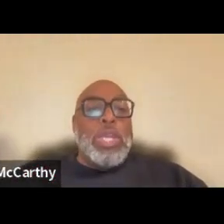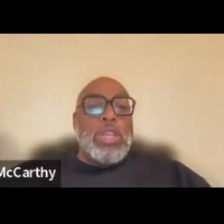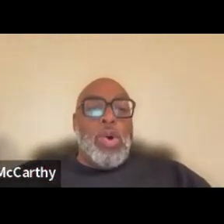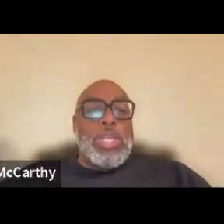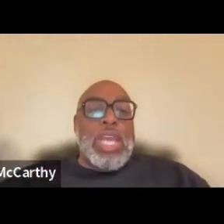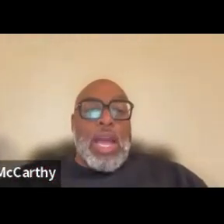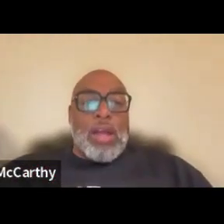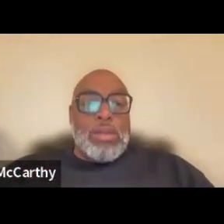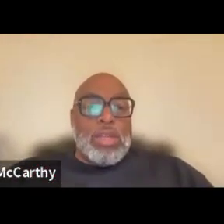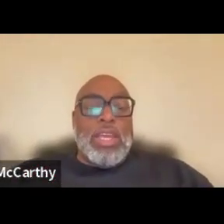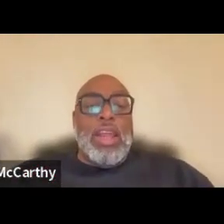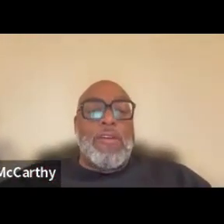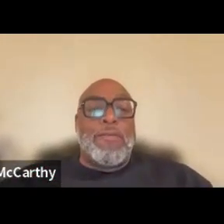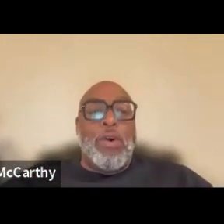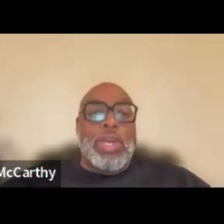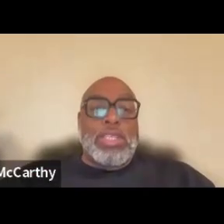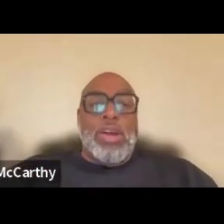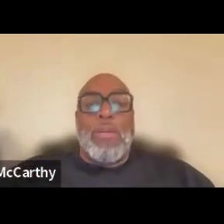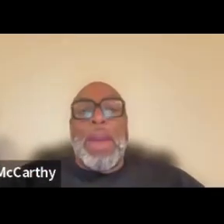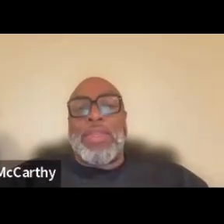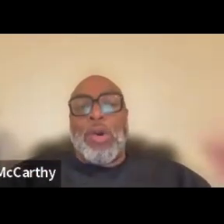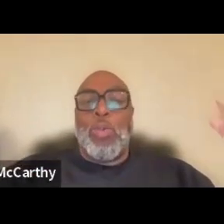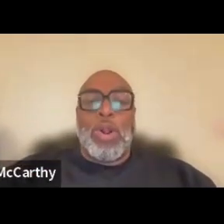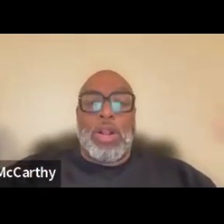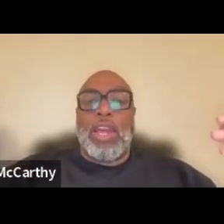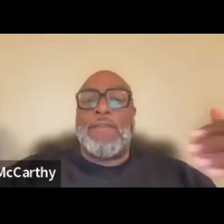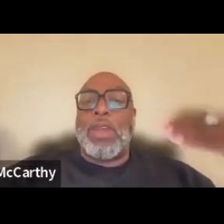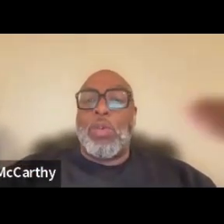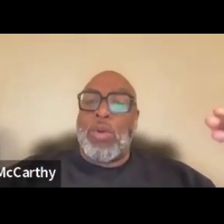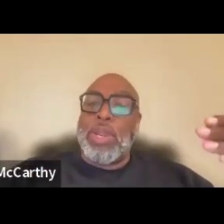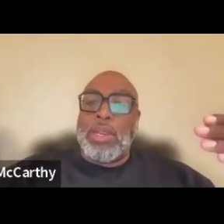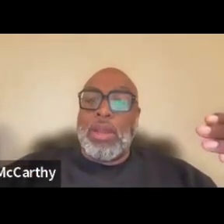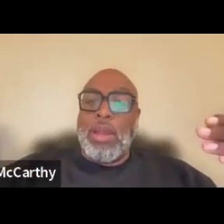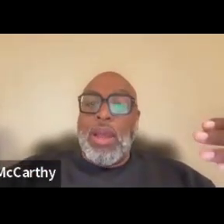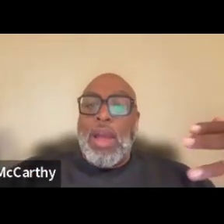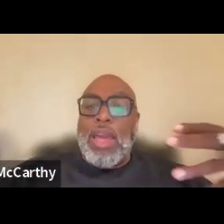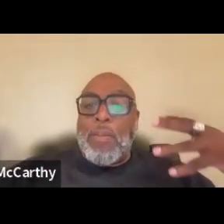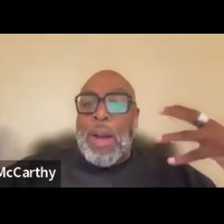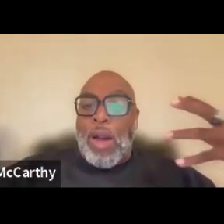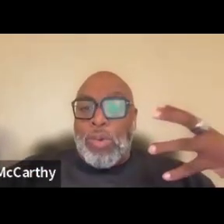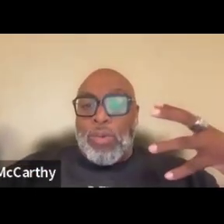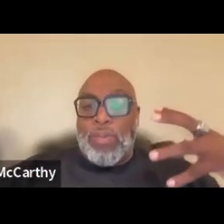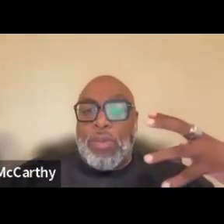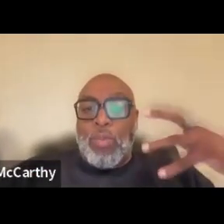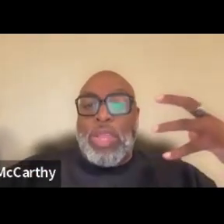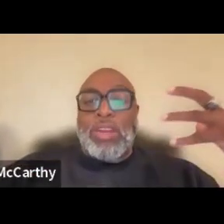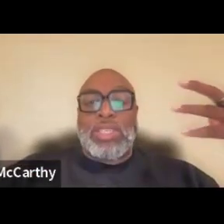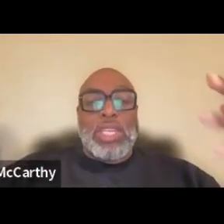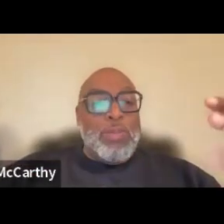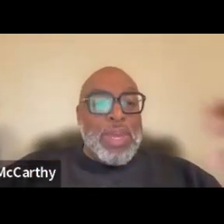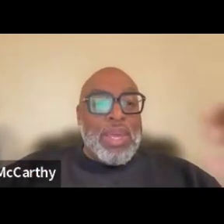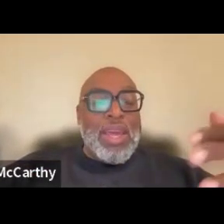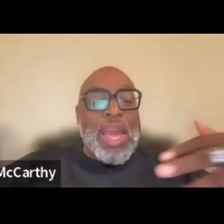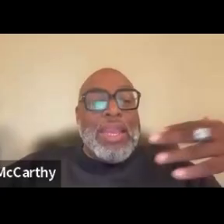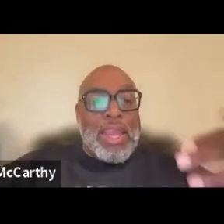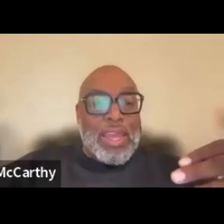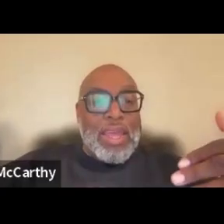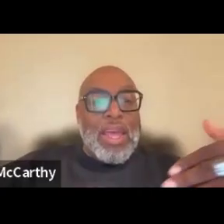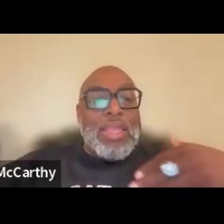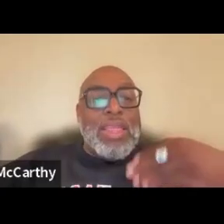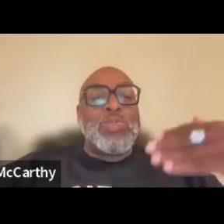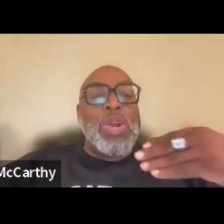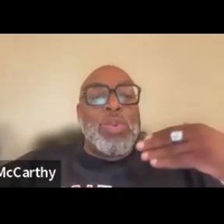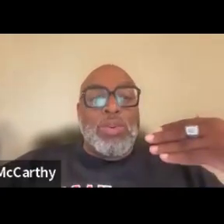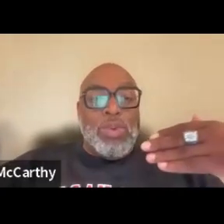liaison. We know a child cannot focus on math homework if they're worried about where they're sleeping at